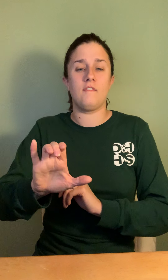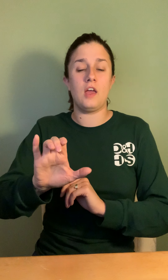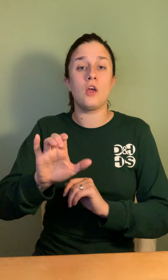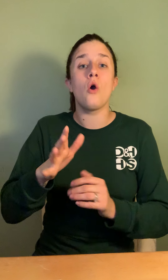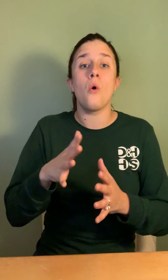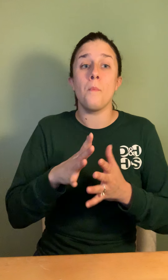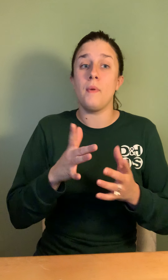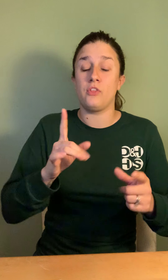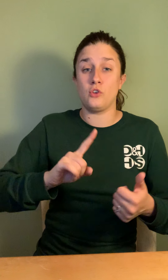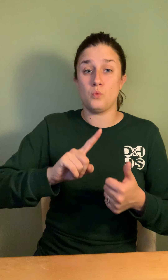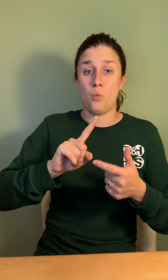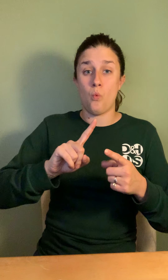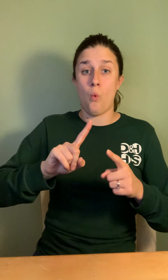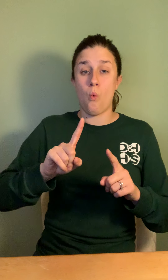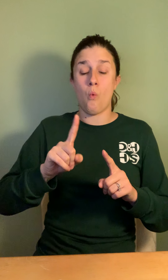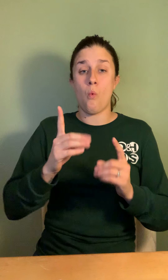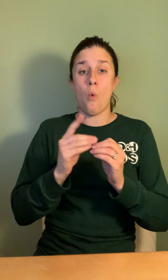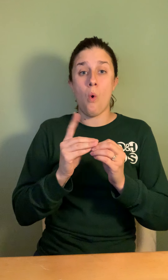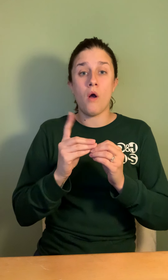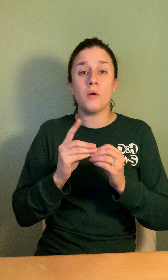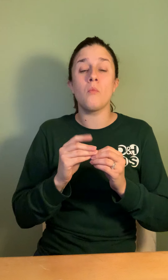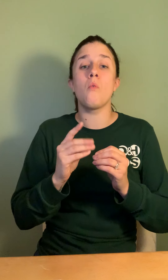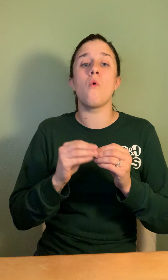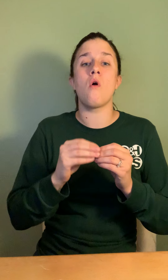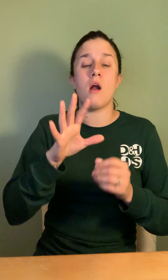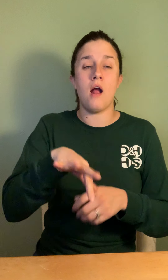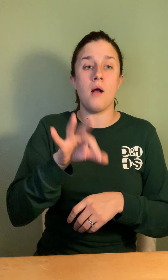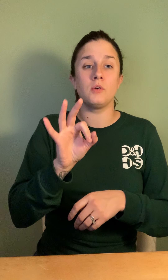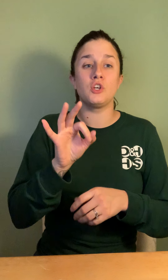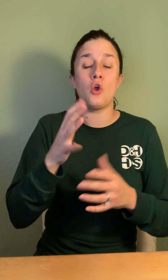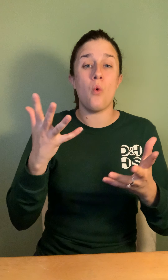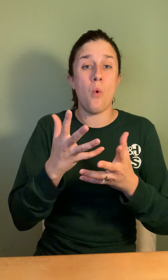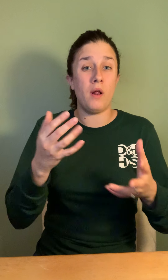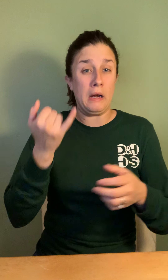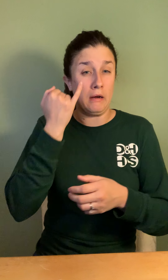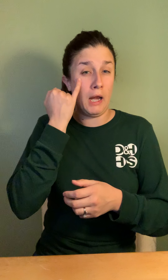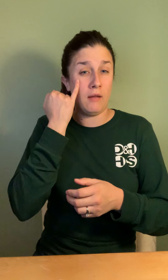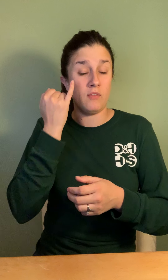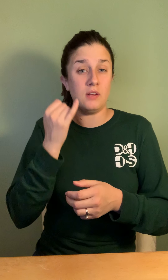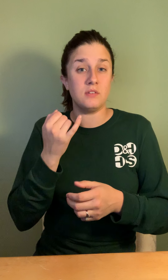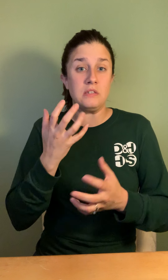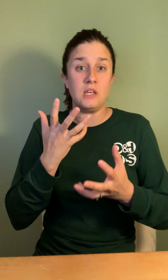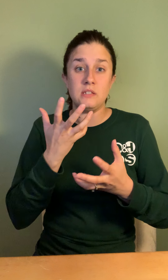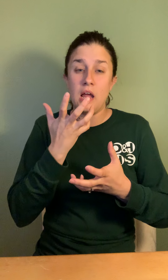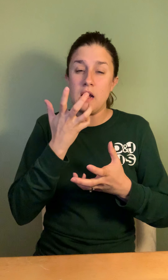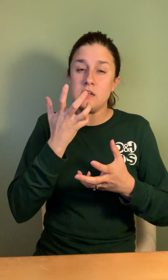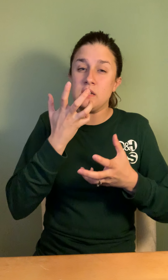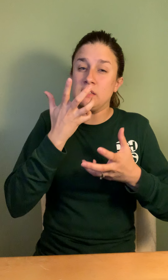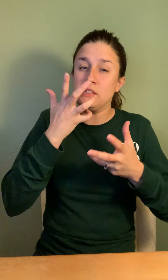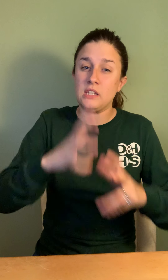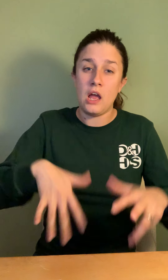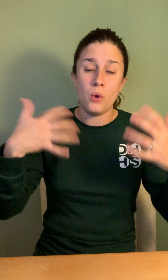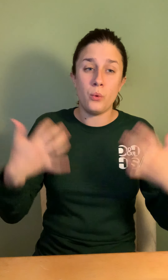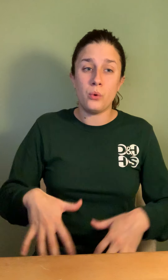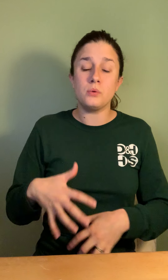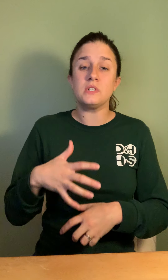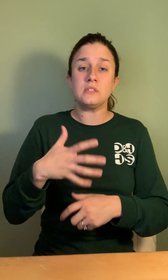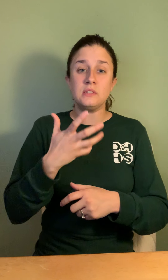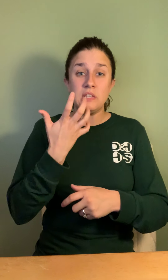rock is exposed to intense heat, causing it to melt and return into a liquid